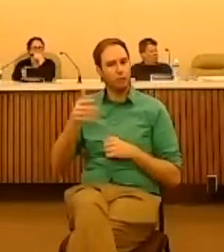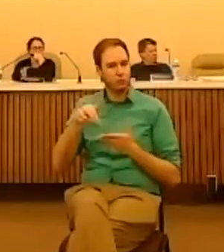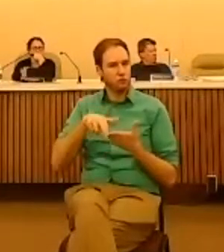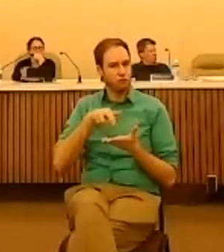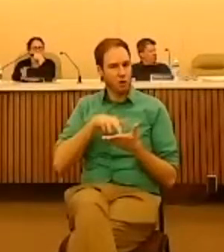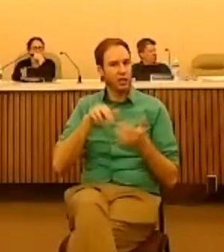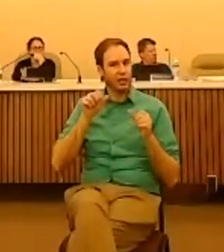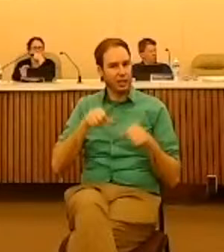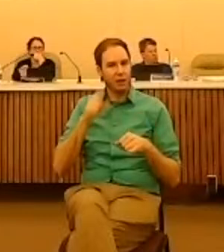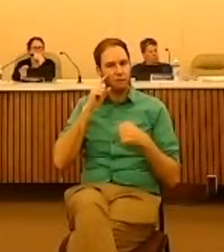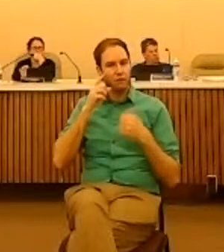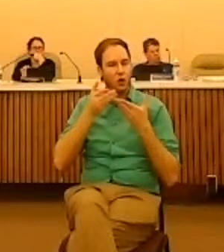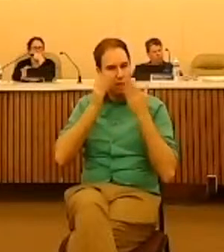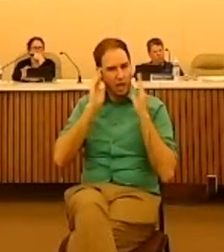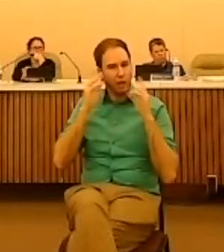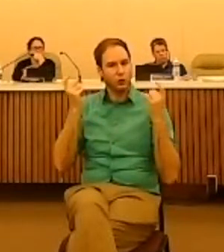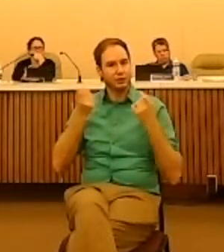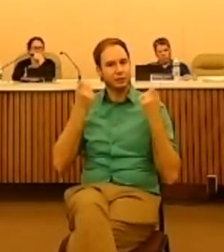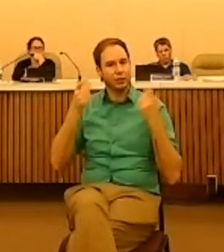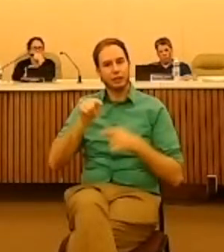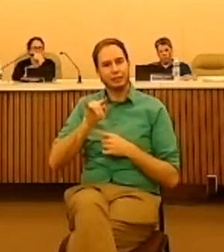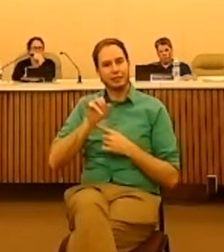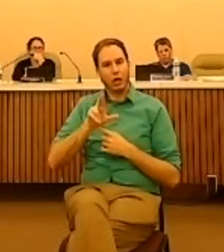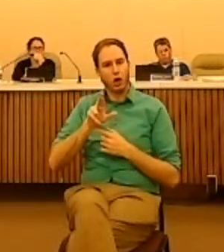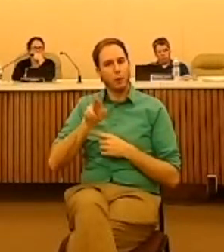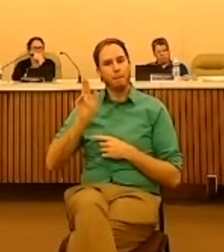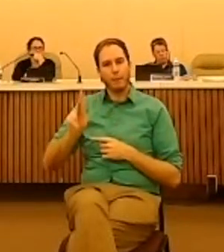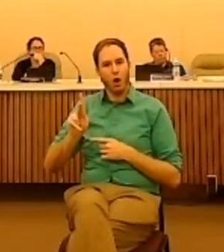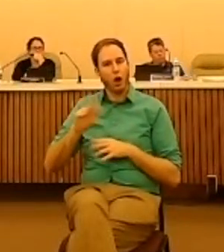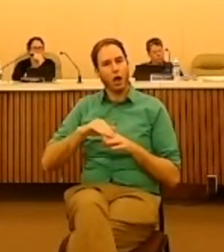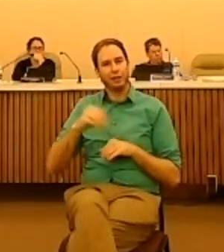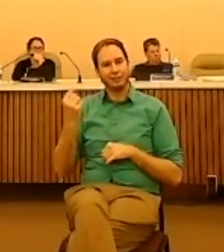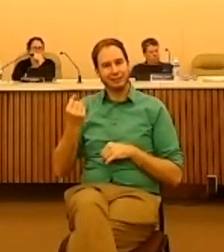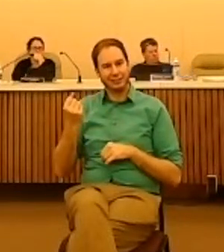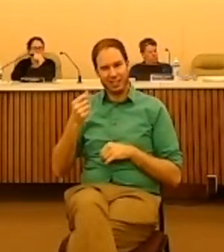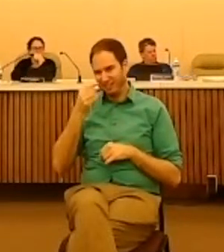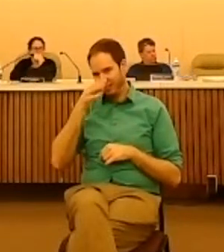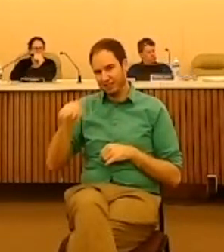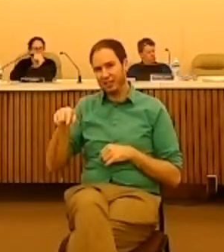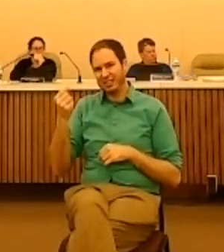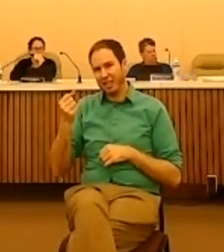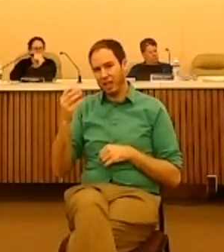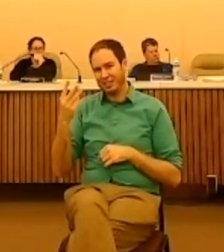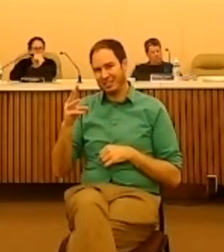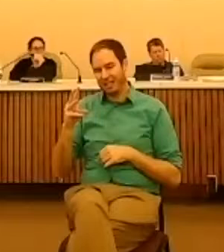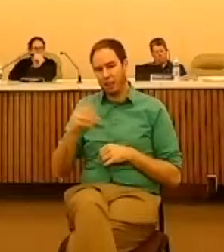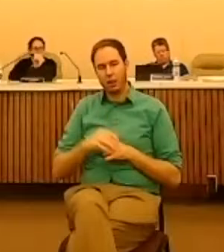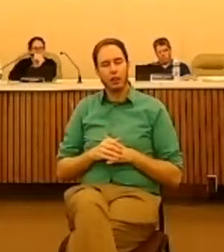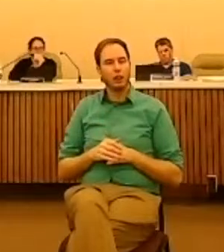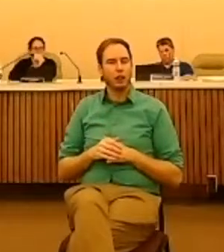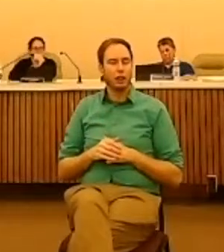still open for the Halloween celebration at Tinker Park. That's this Saturday, the 16th.